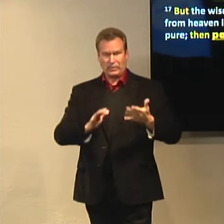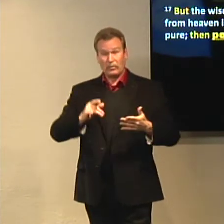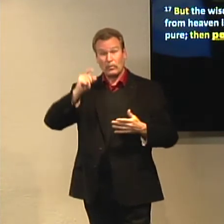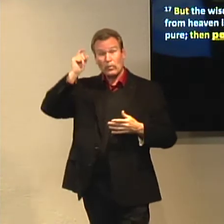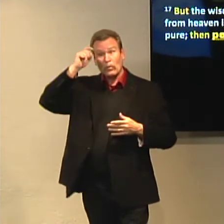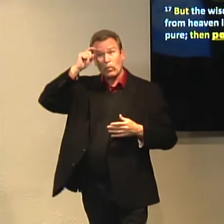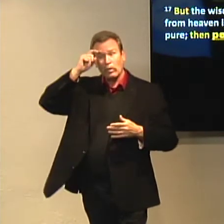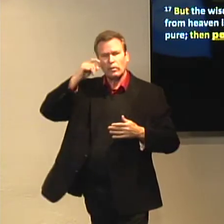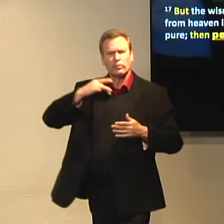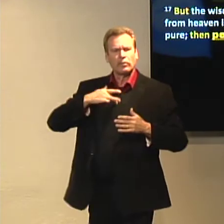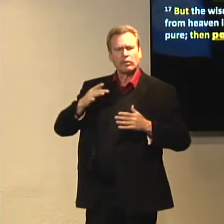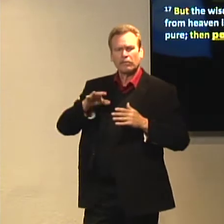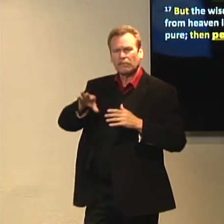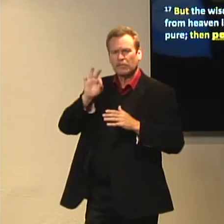are interconnected.